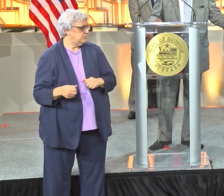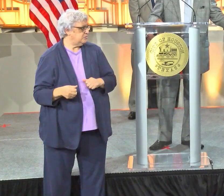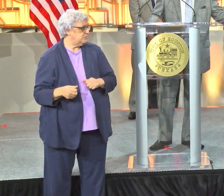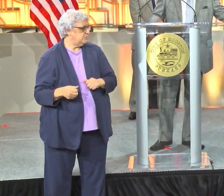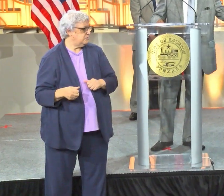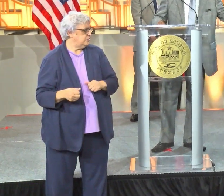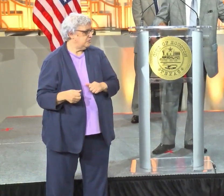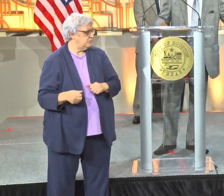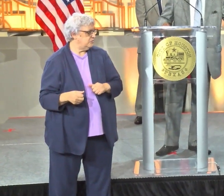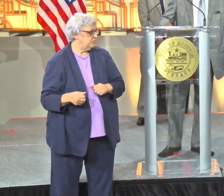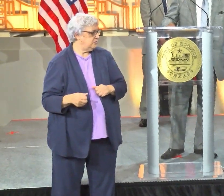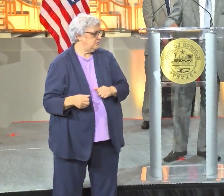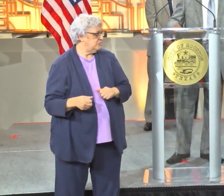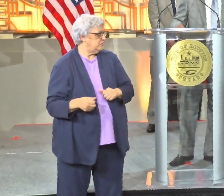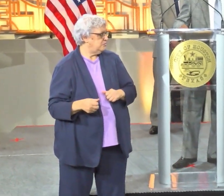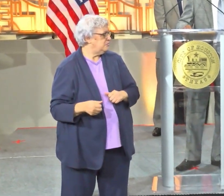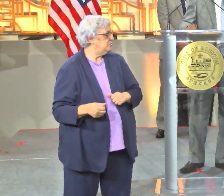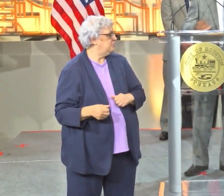yeah.